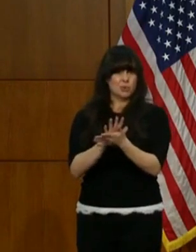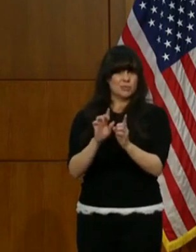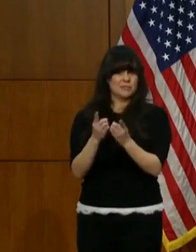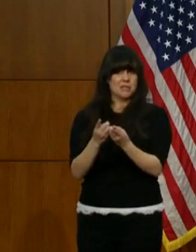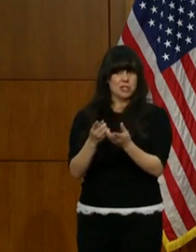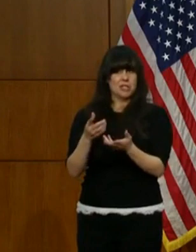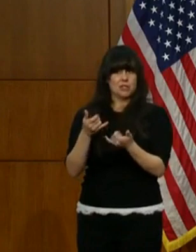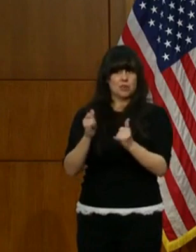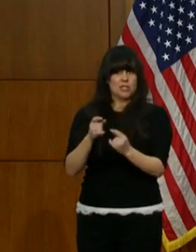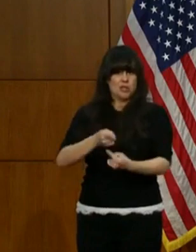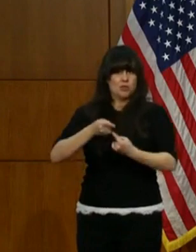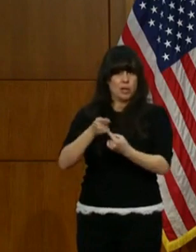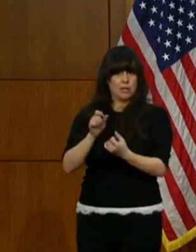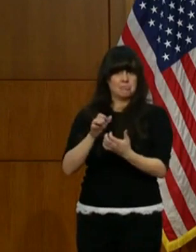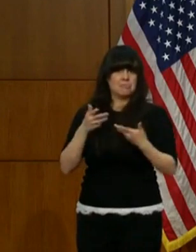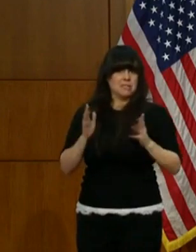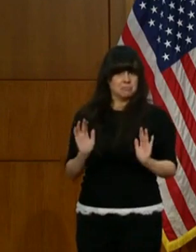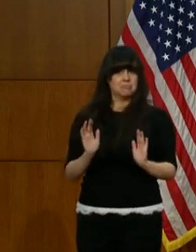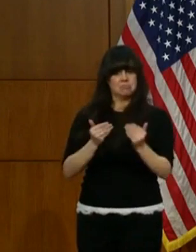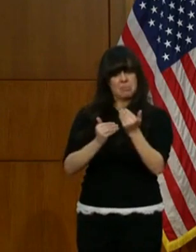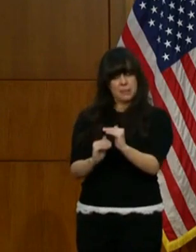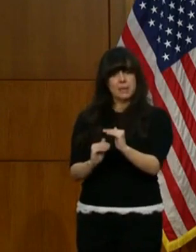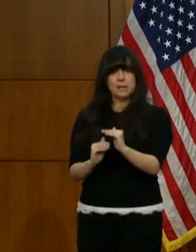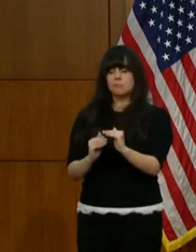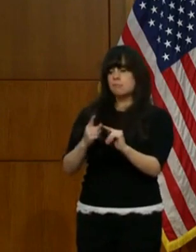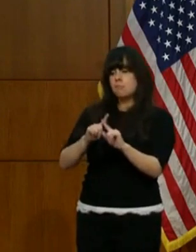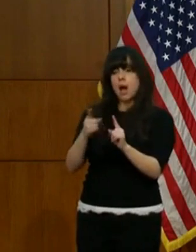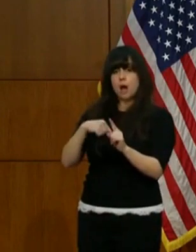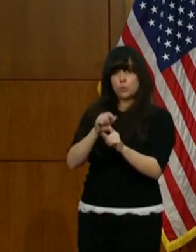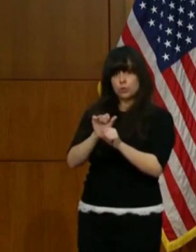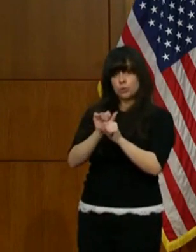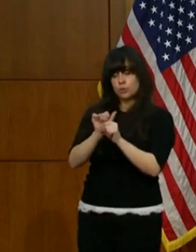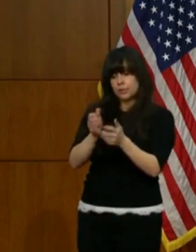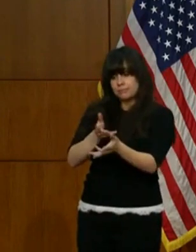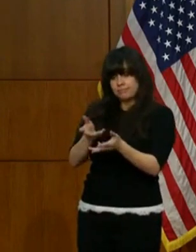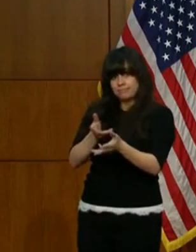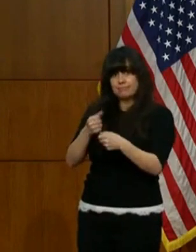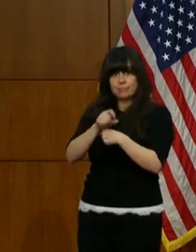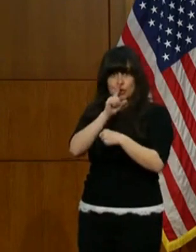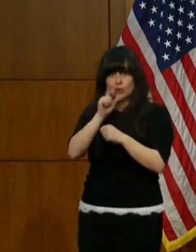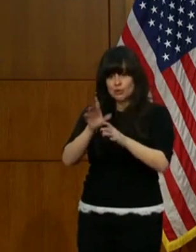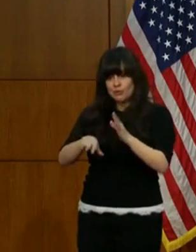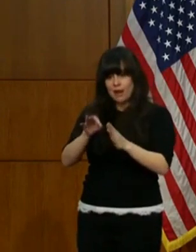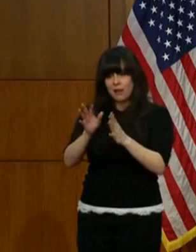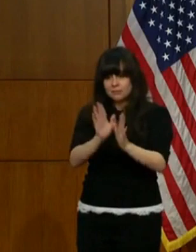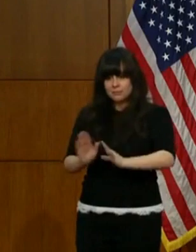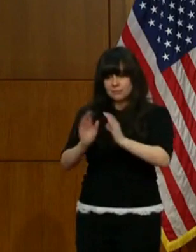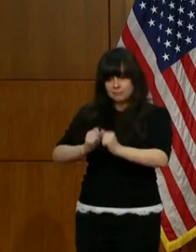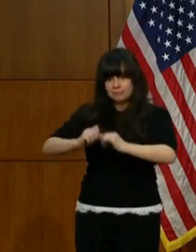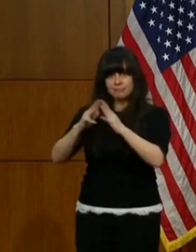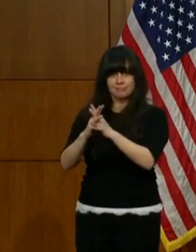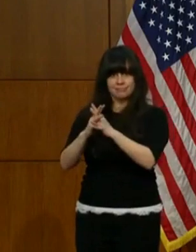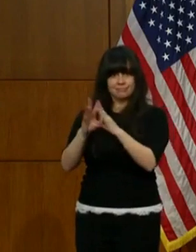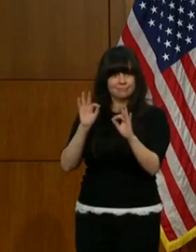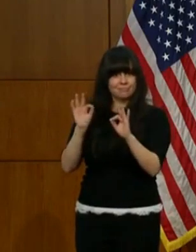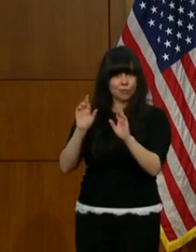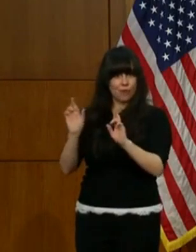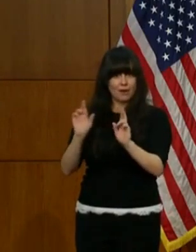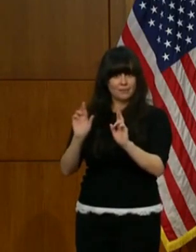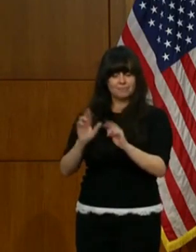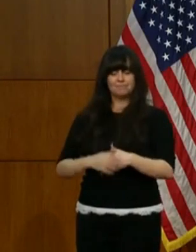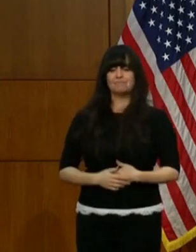them on solutions. In other news, I want to remind everyone Virginia has lots